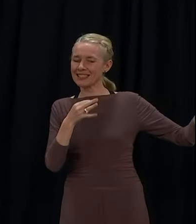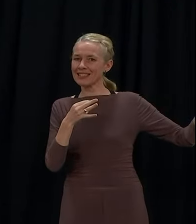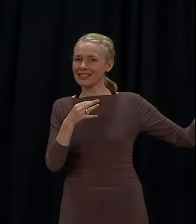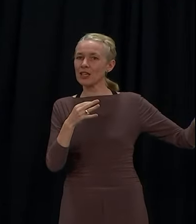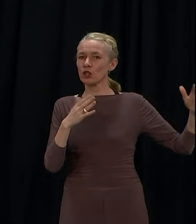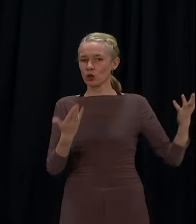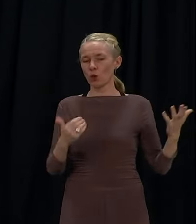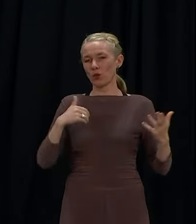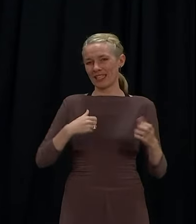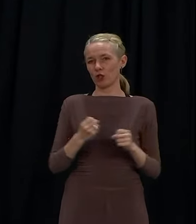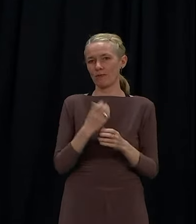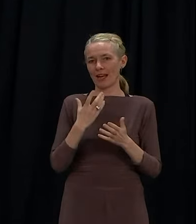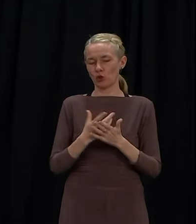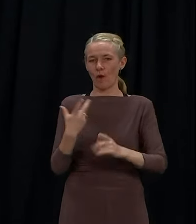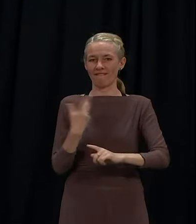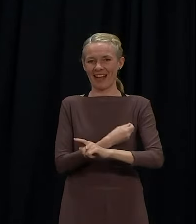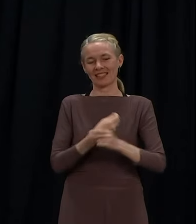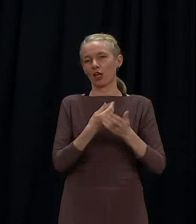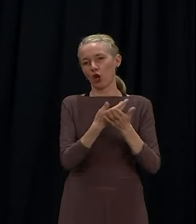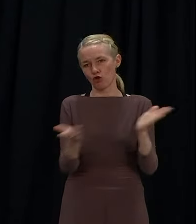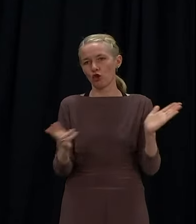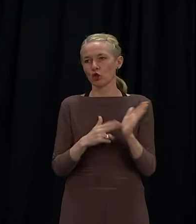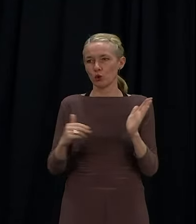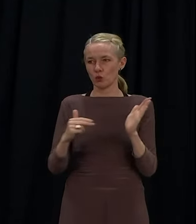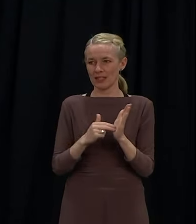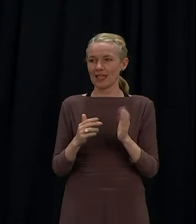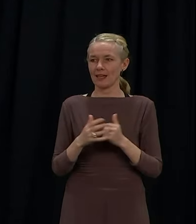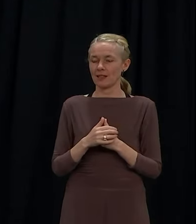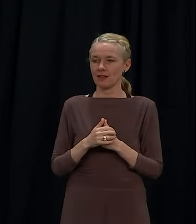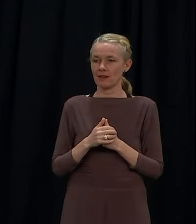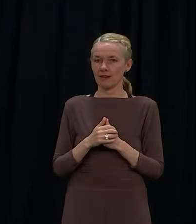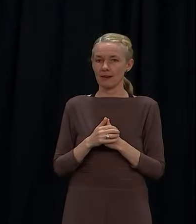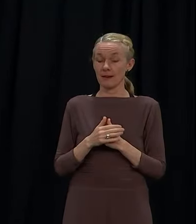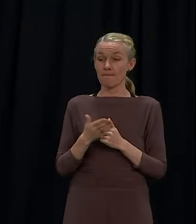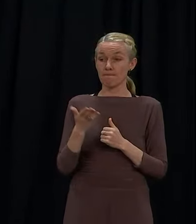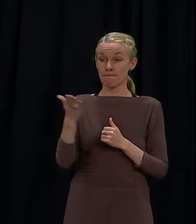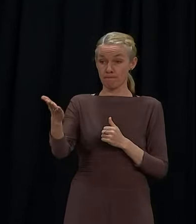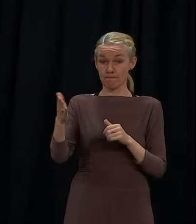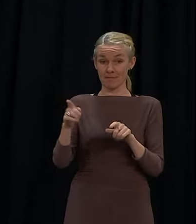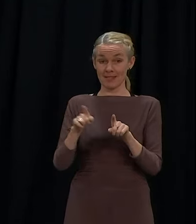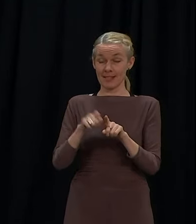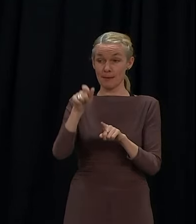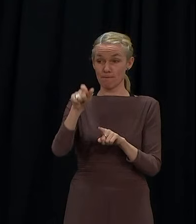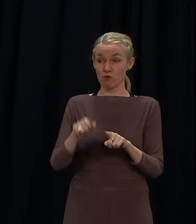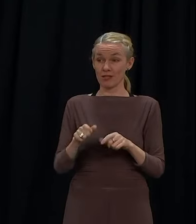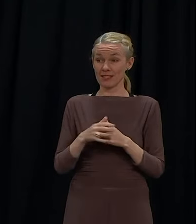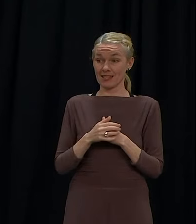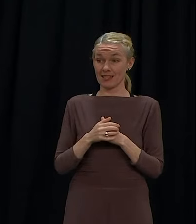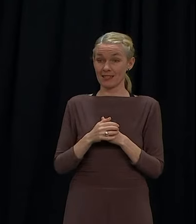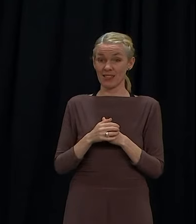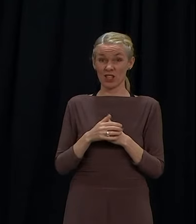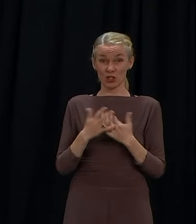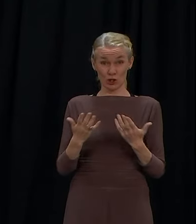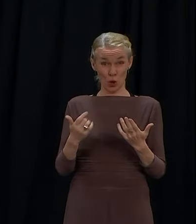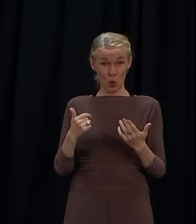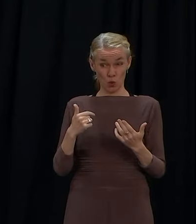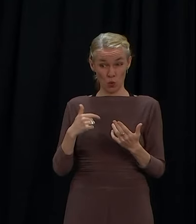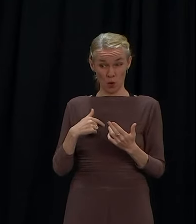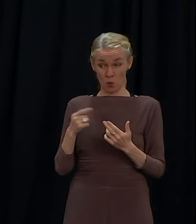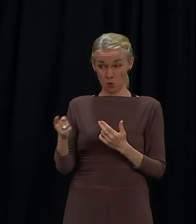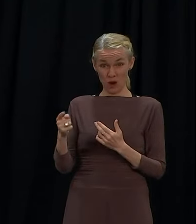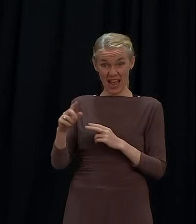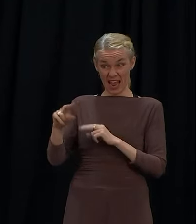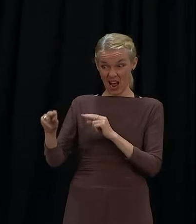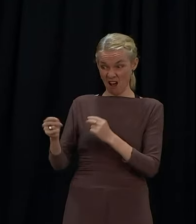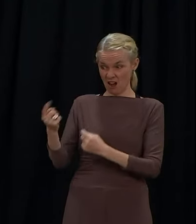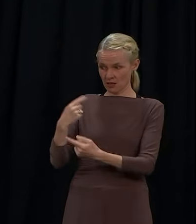was important too. And just also, by our count, there's now been at least 5 locations around the country where Labour Party volunteers have continued to breach